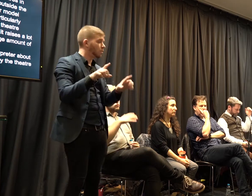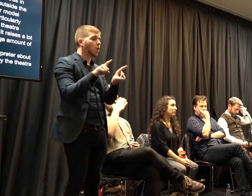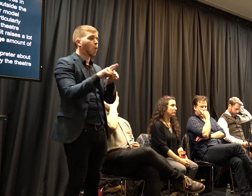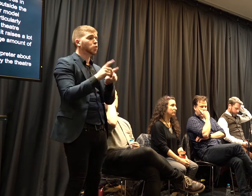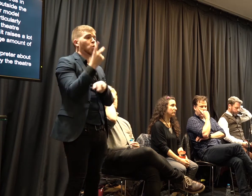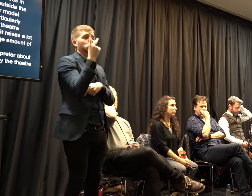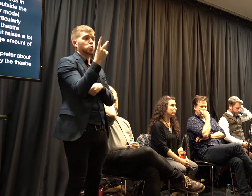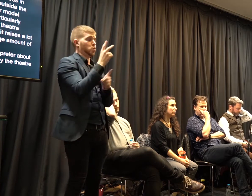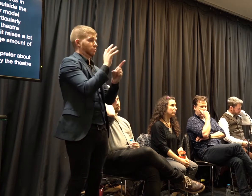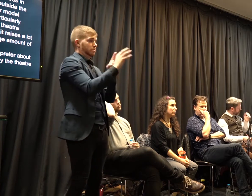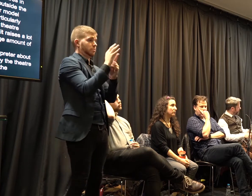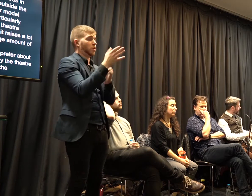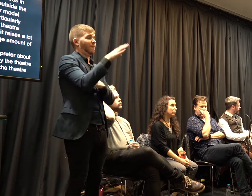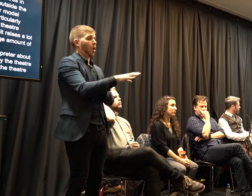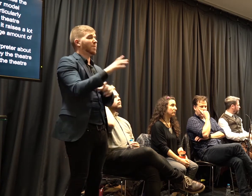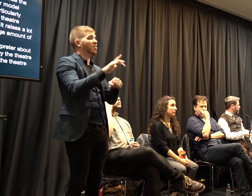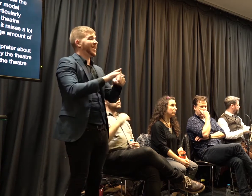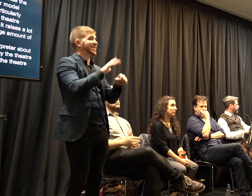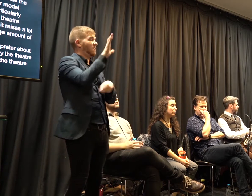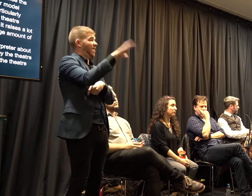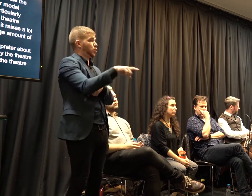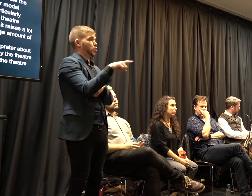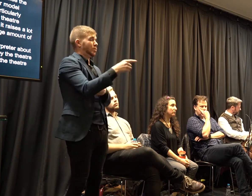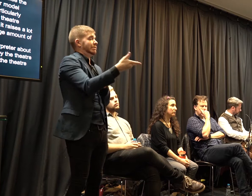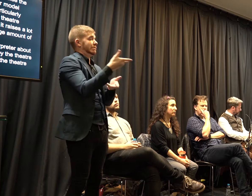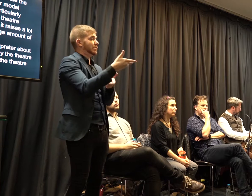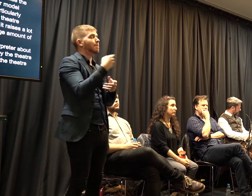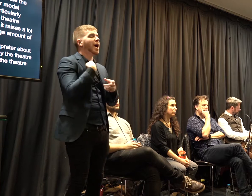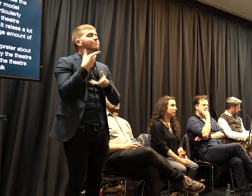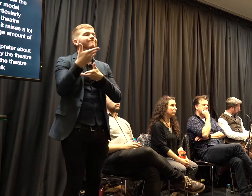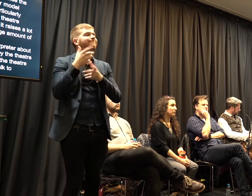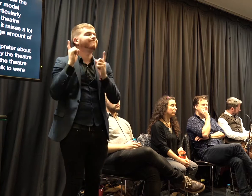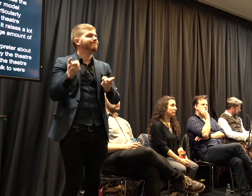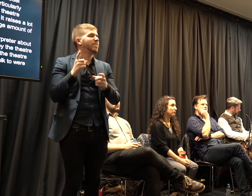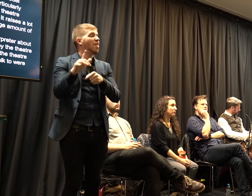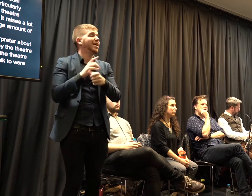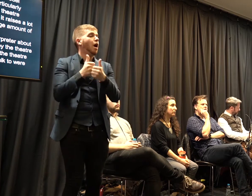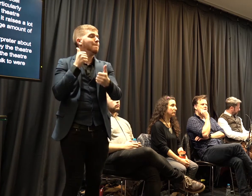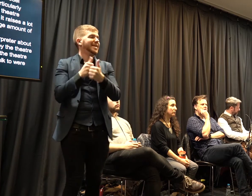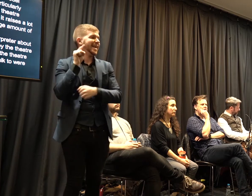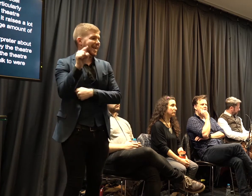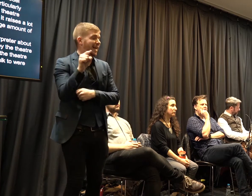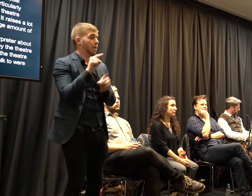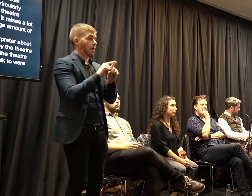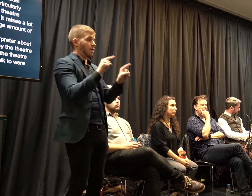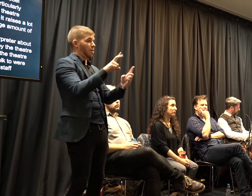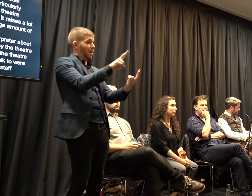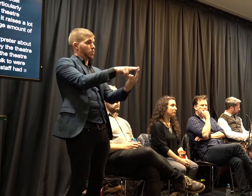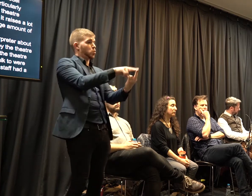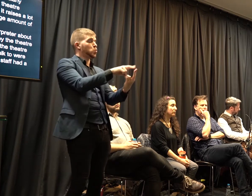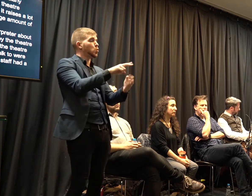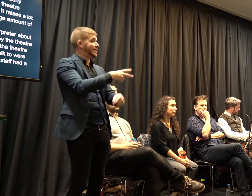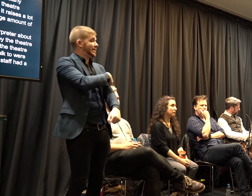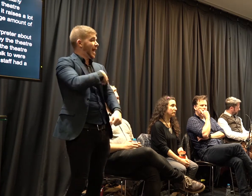from the theatre venue about that. The only people I didn't get to talk to were the theatre company, but the theatre venue staff had a lot to say